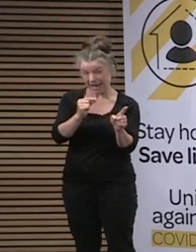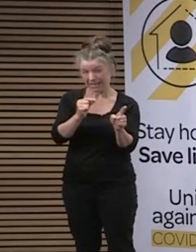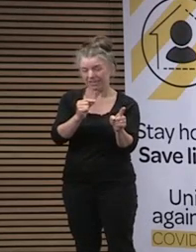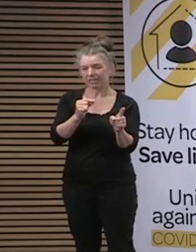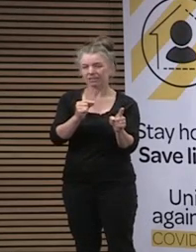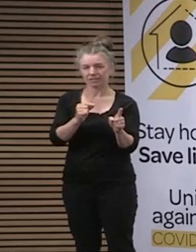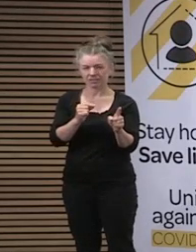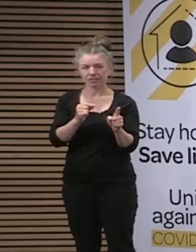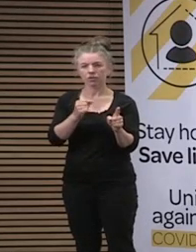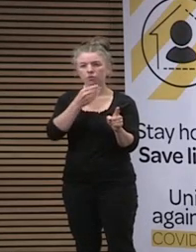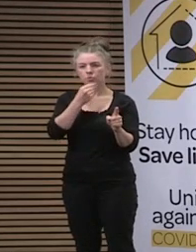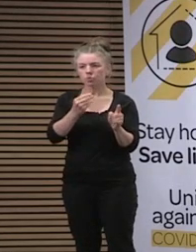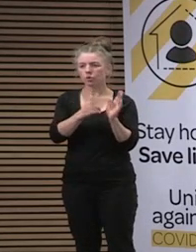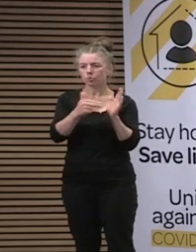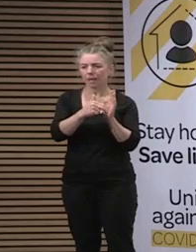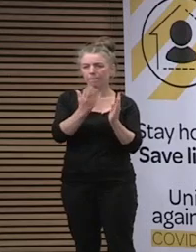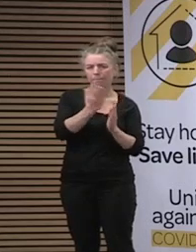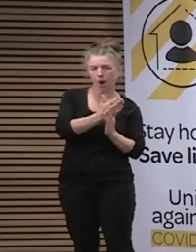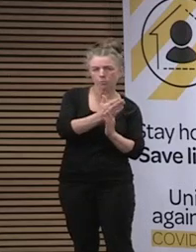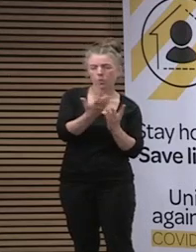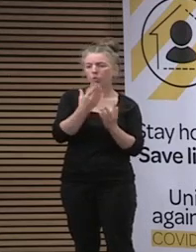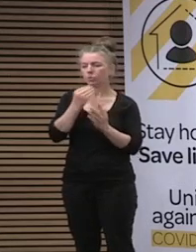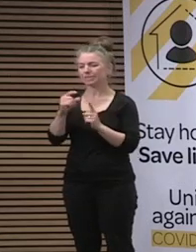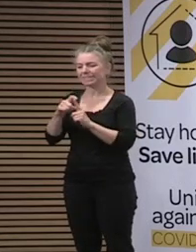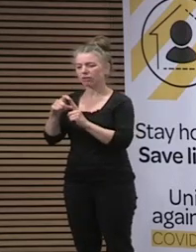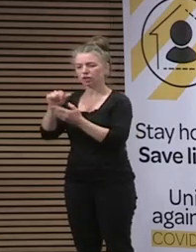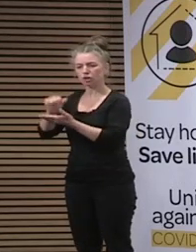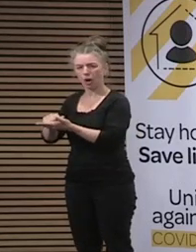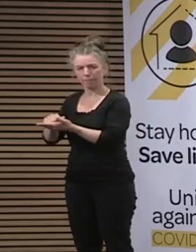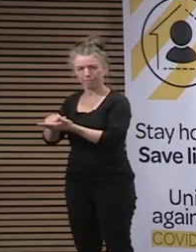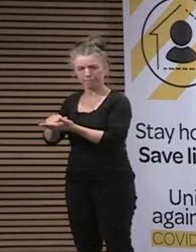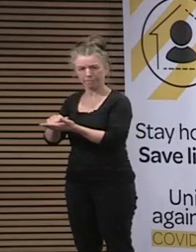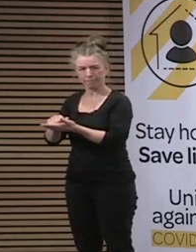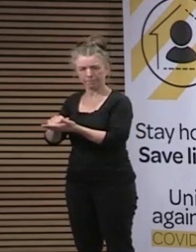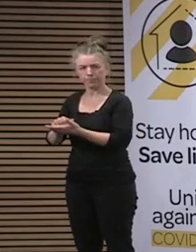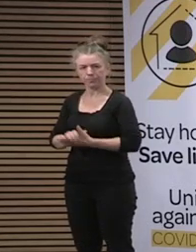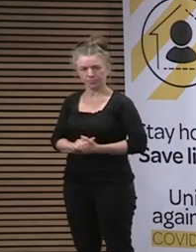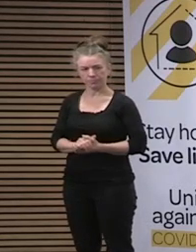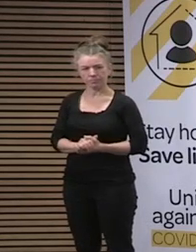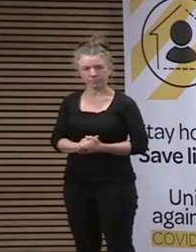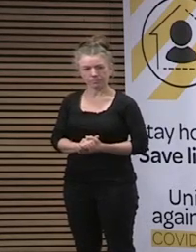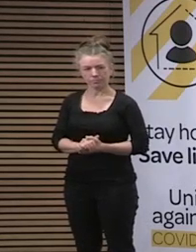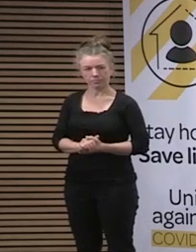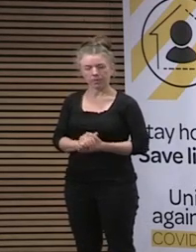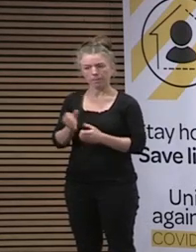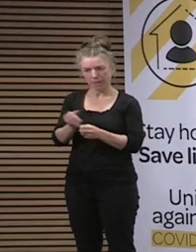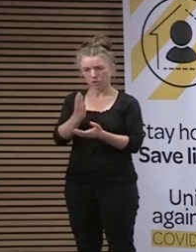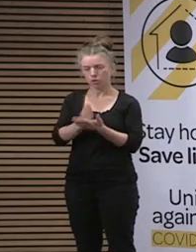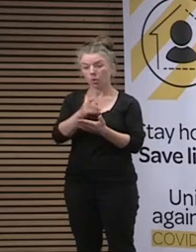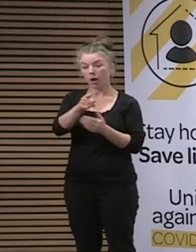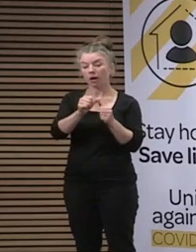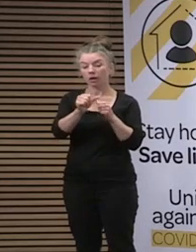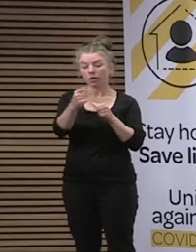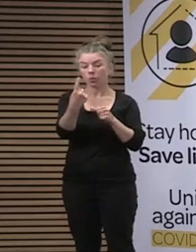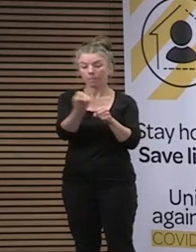existing distribution, such as New Zealand Post or, for instance, dairies, and can guarantee that there will be public health